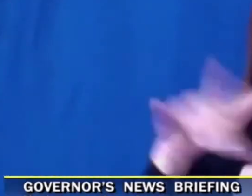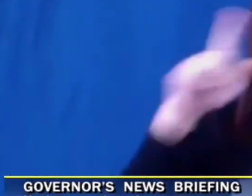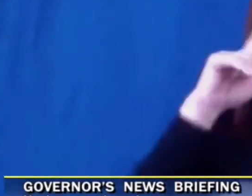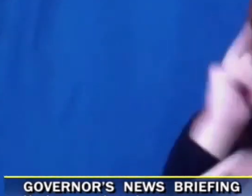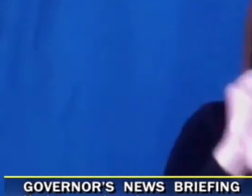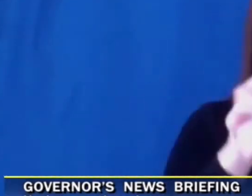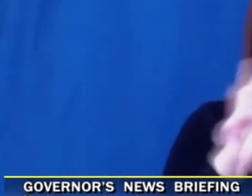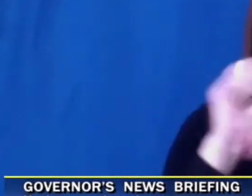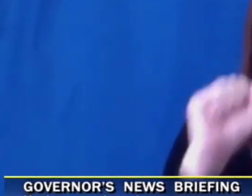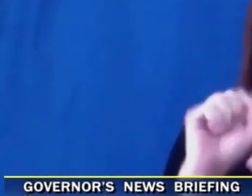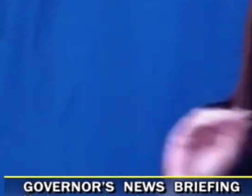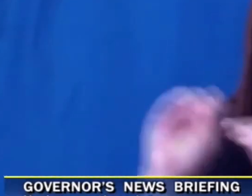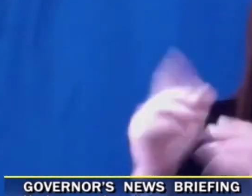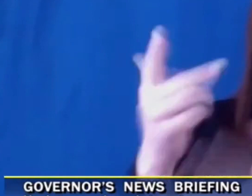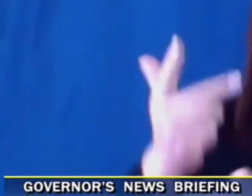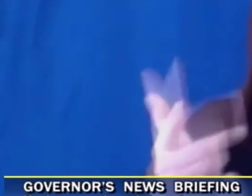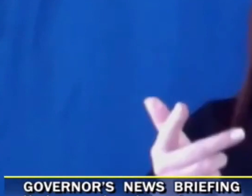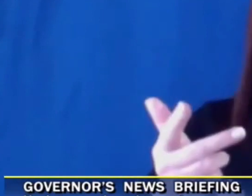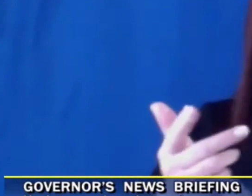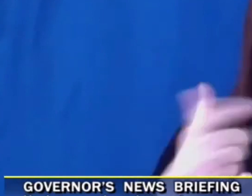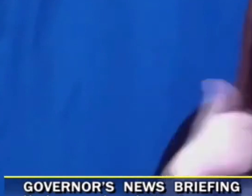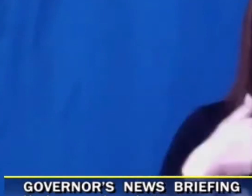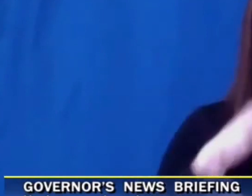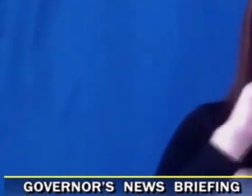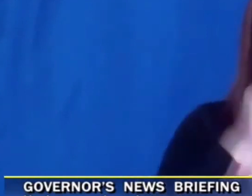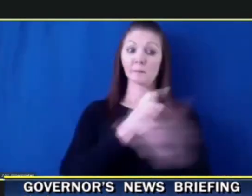but those spaces are available.